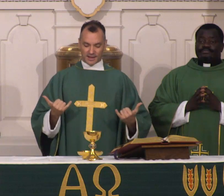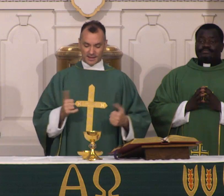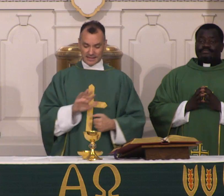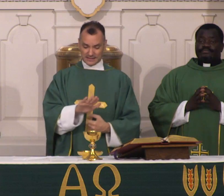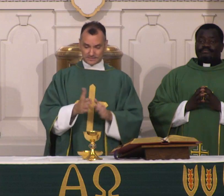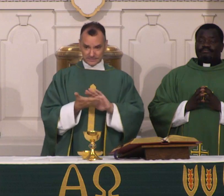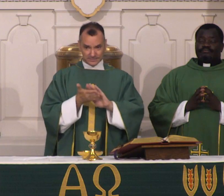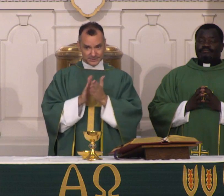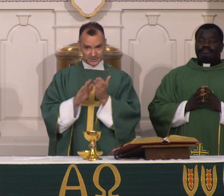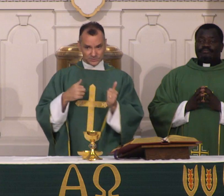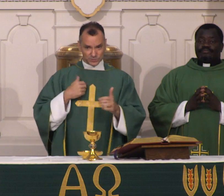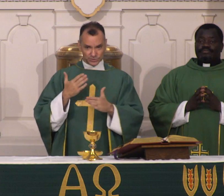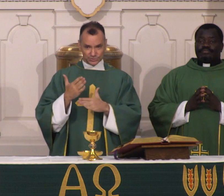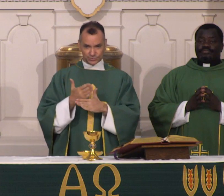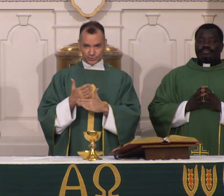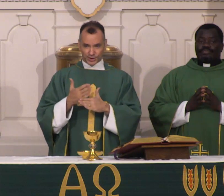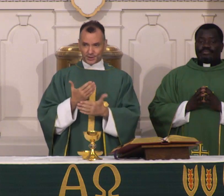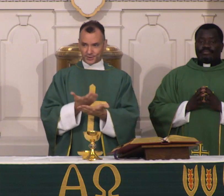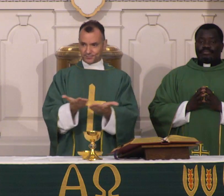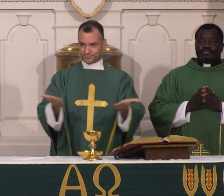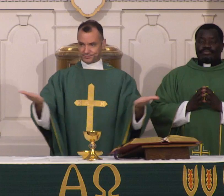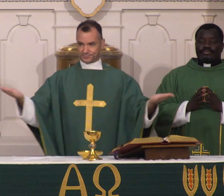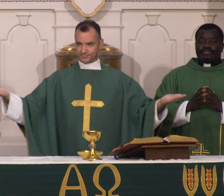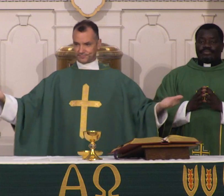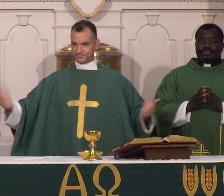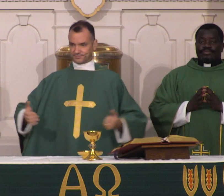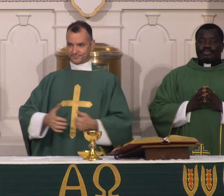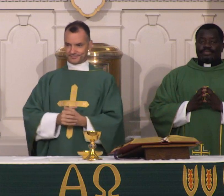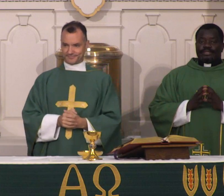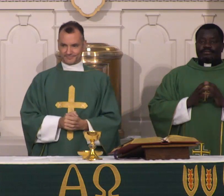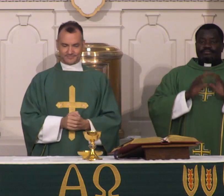Let us offer each other the sign of peace.